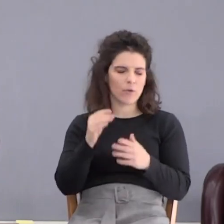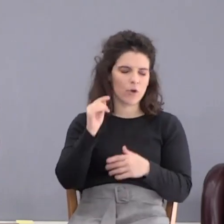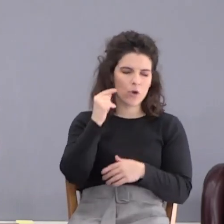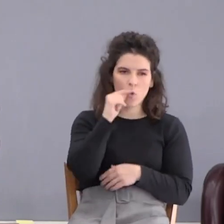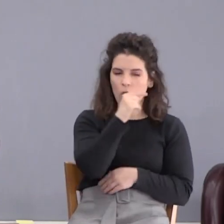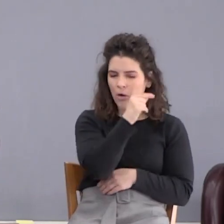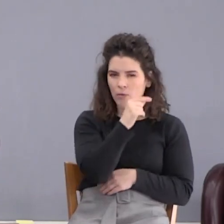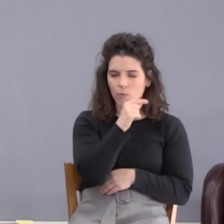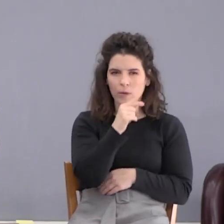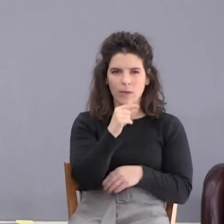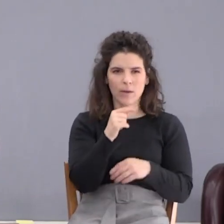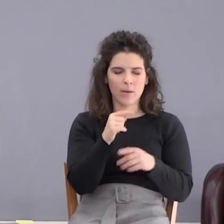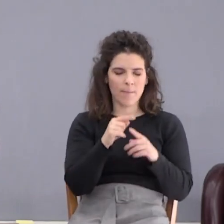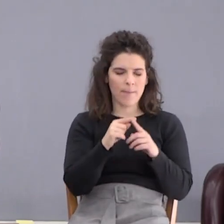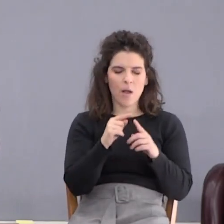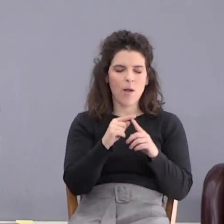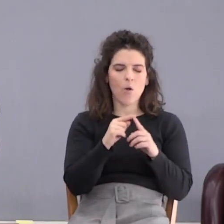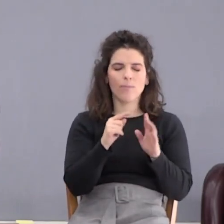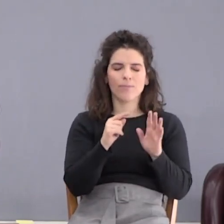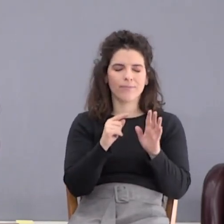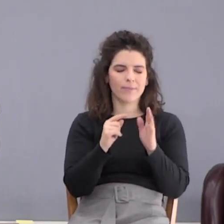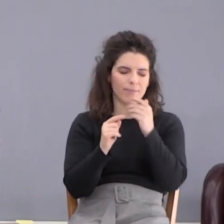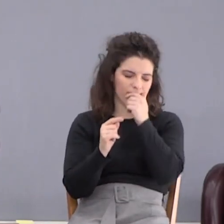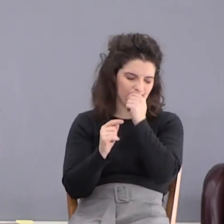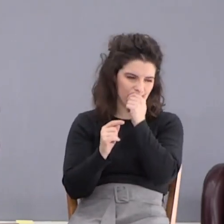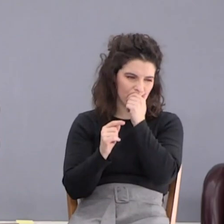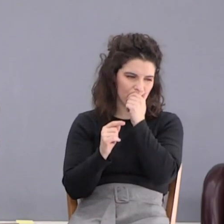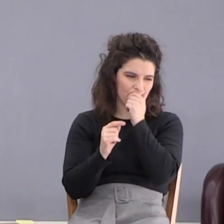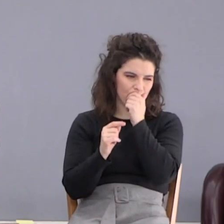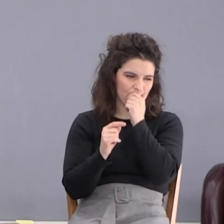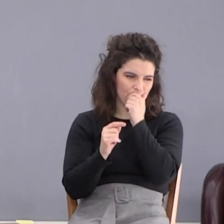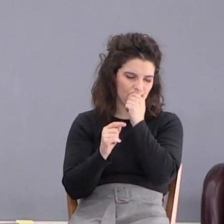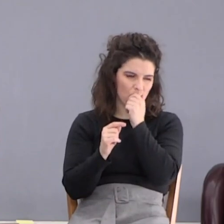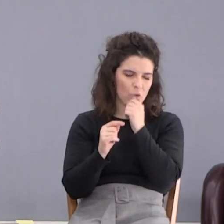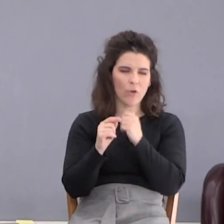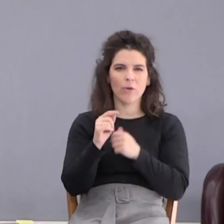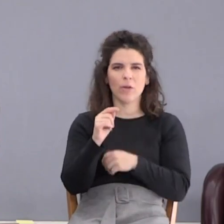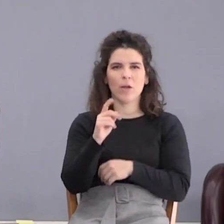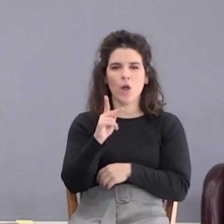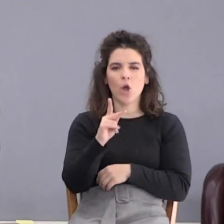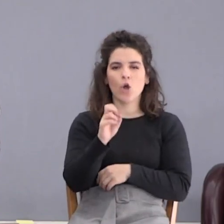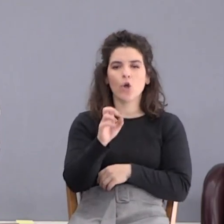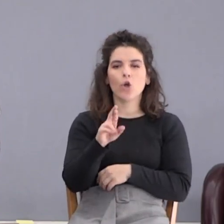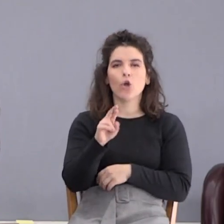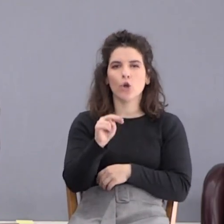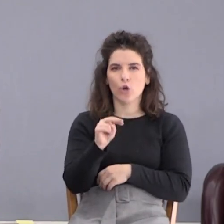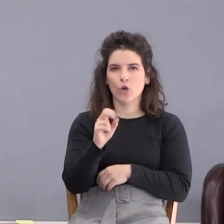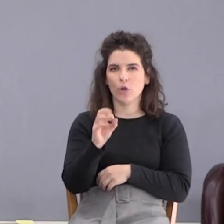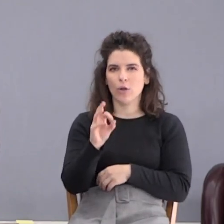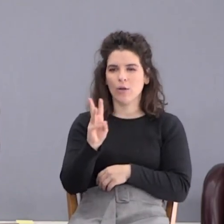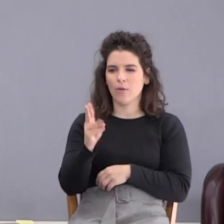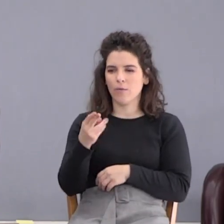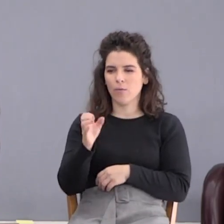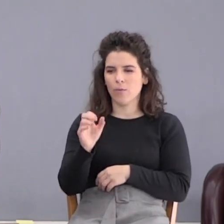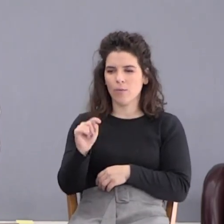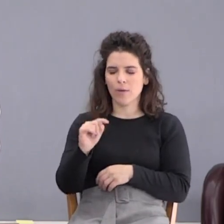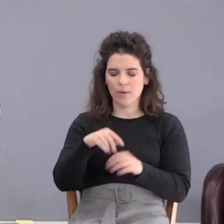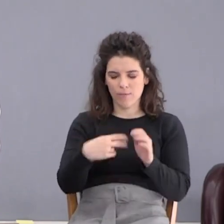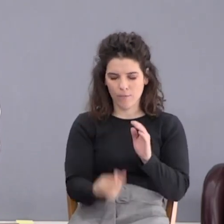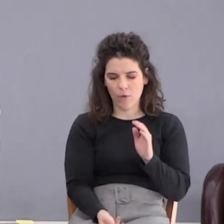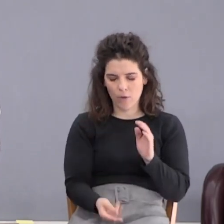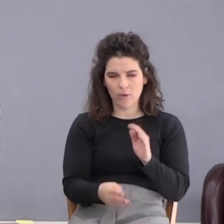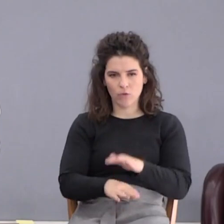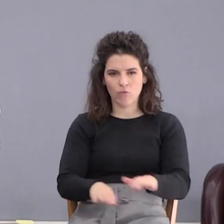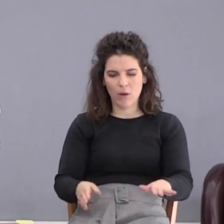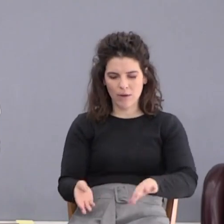wheat, except a corn of wheat fall into the ground and die, it abideth